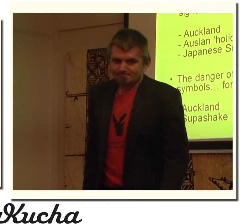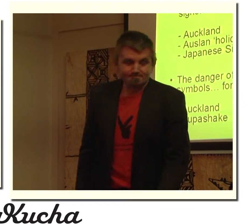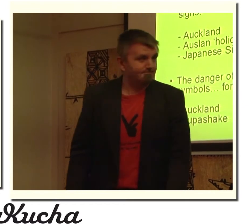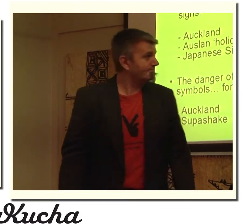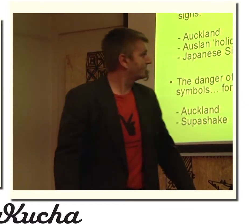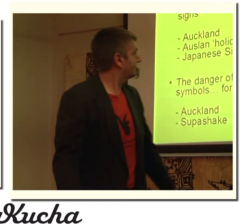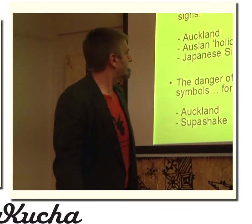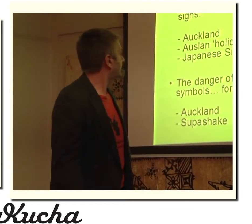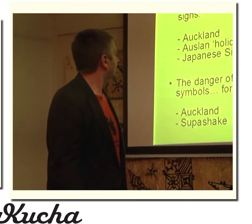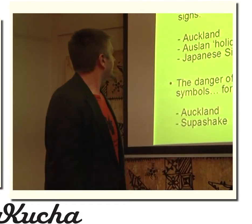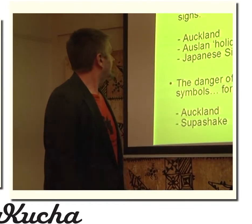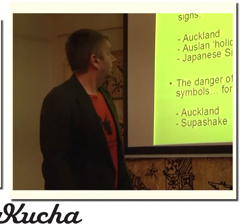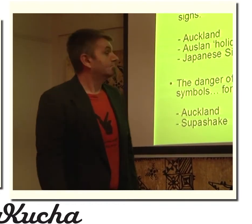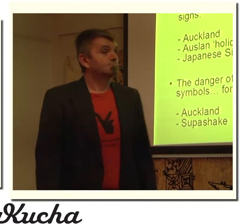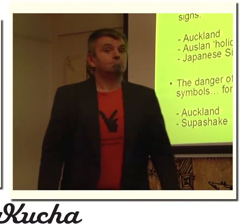Yep.